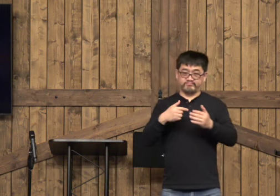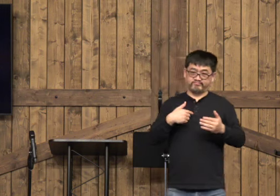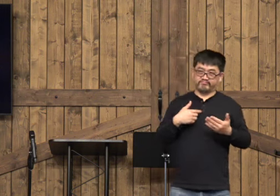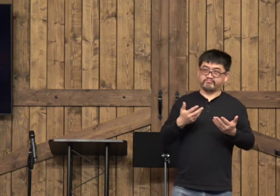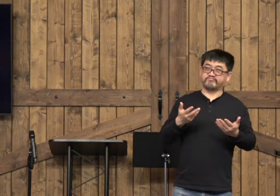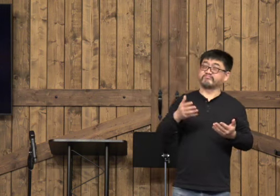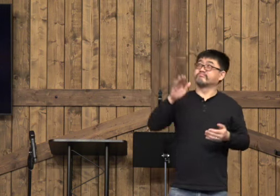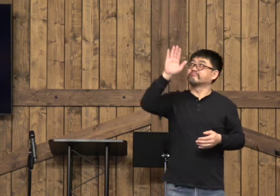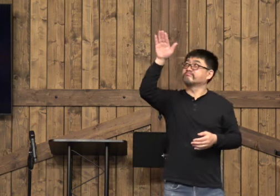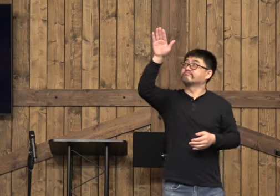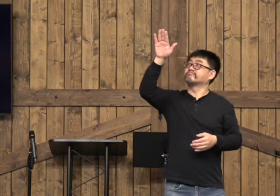and thanks